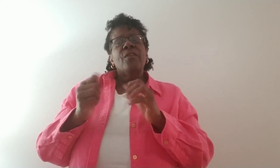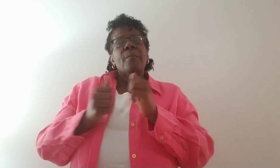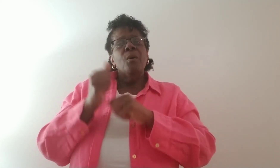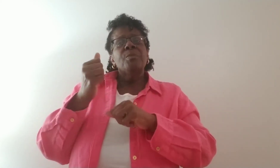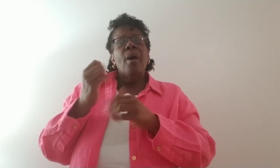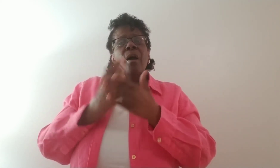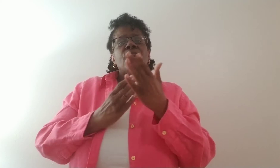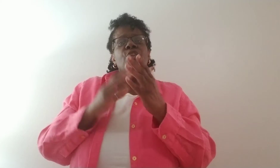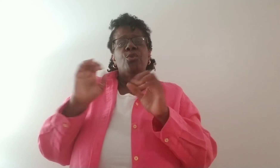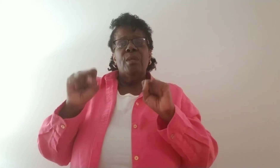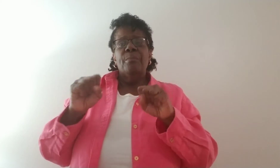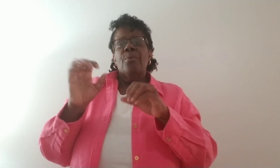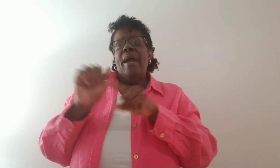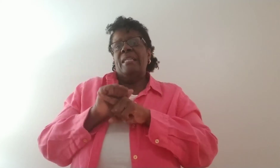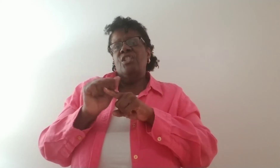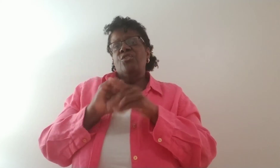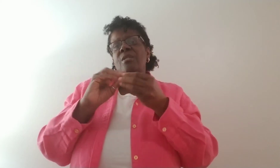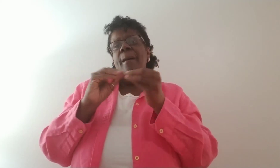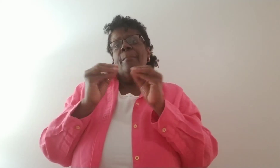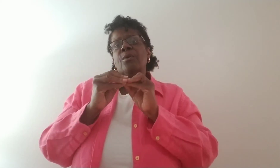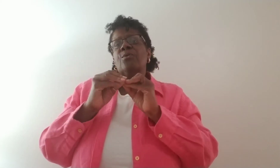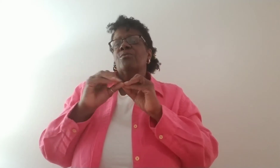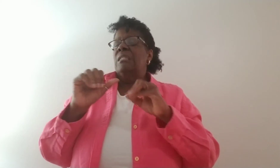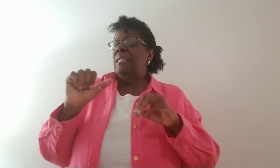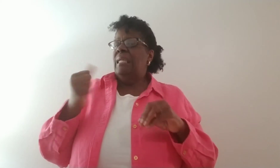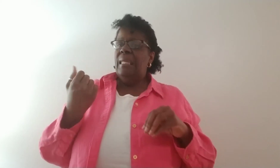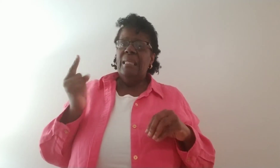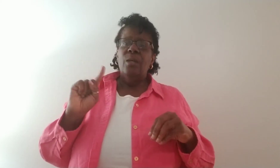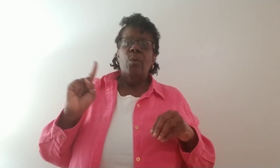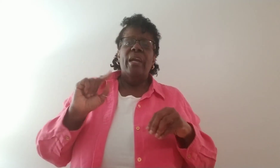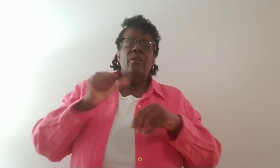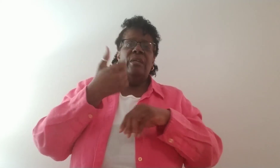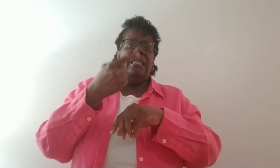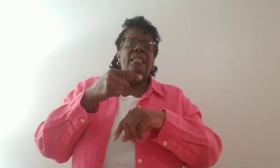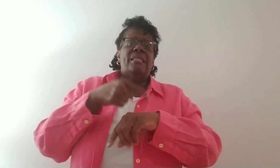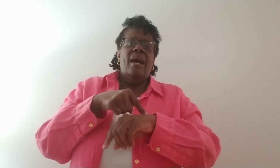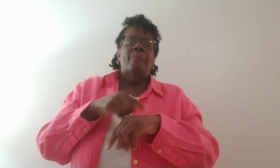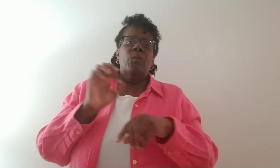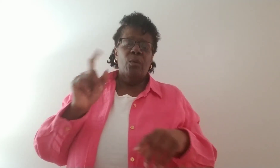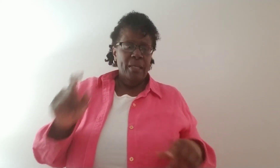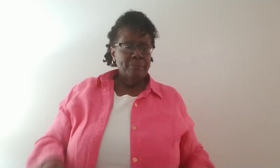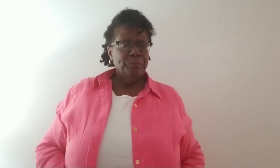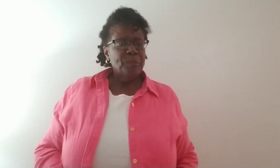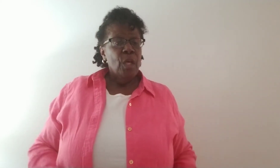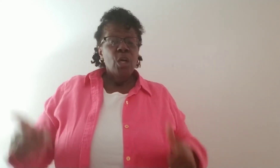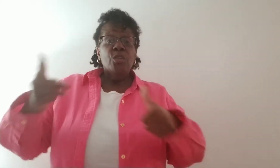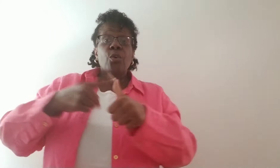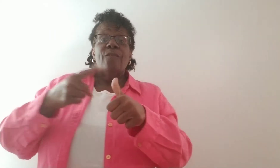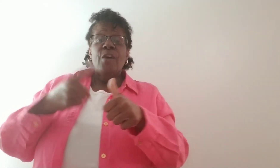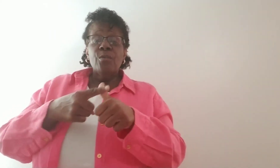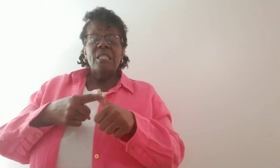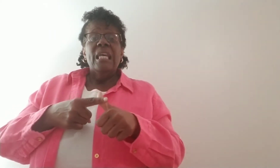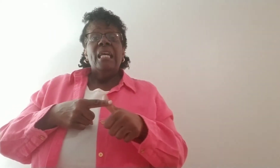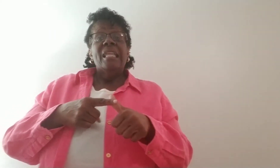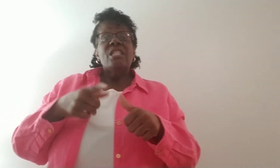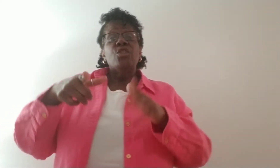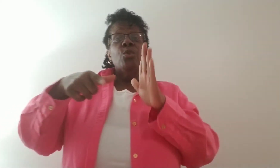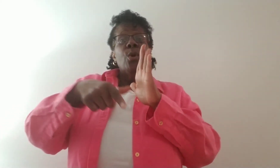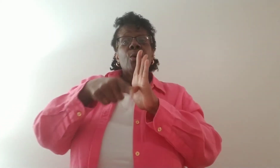most part, you can practice your numbers anywhere, anytime, okay? So first, let's do a